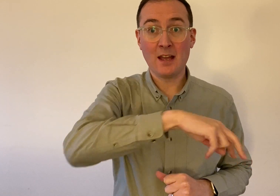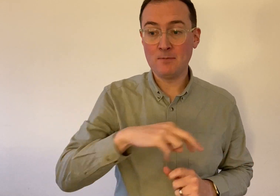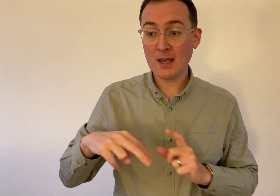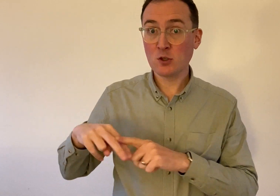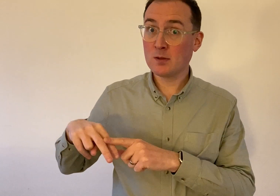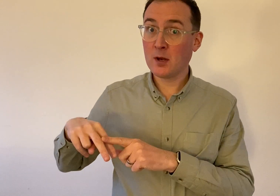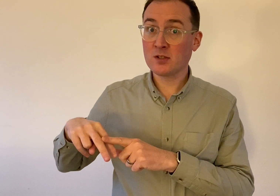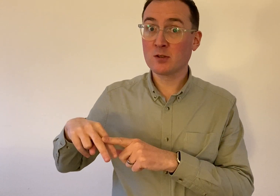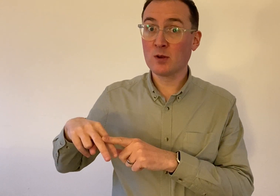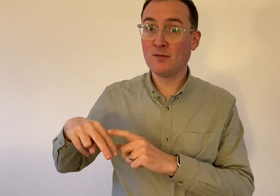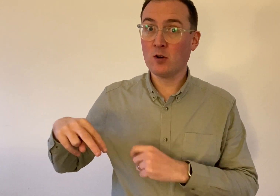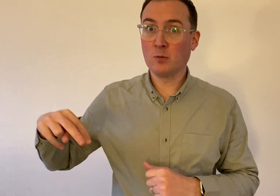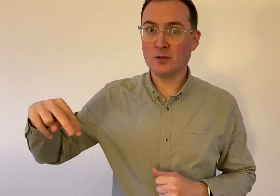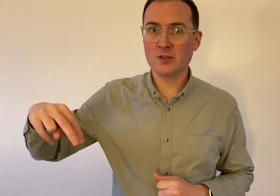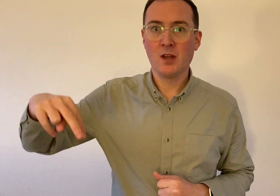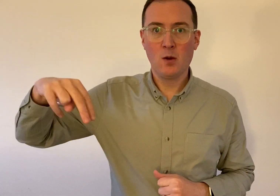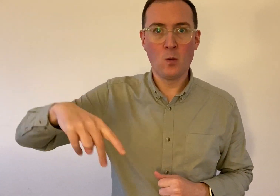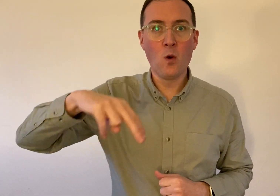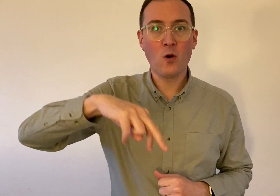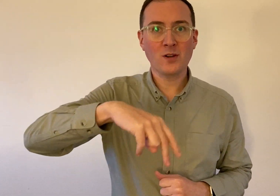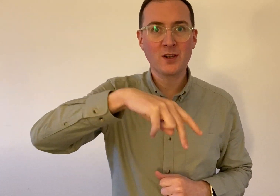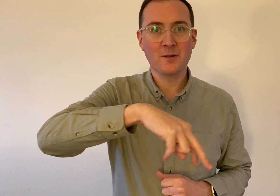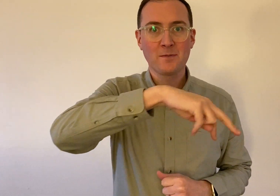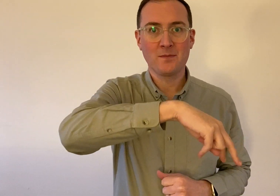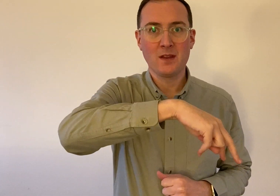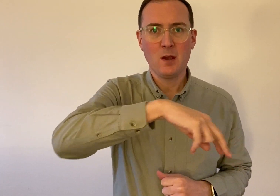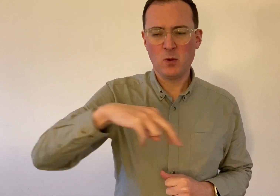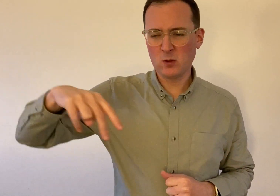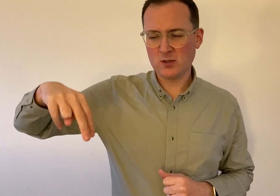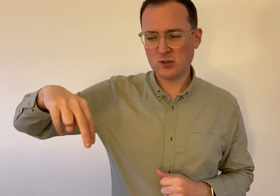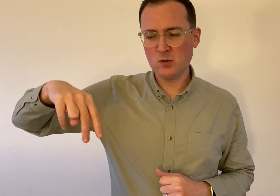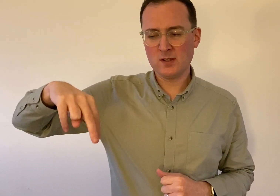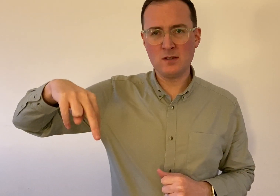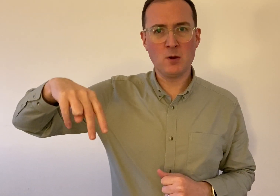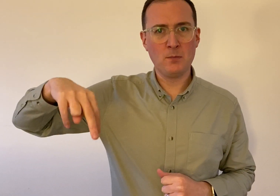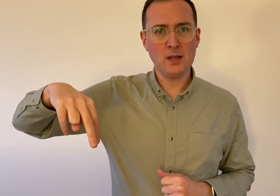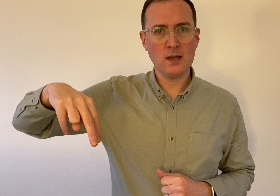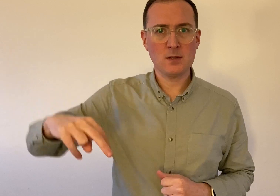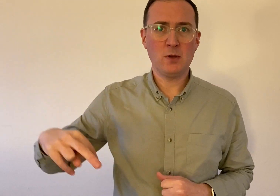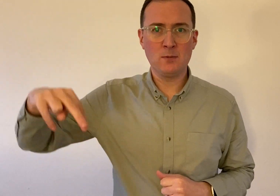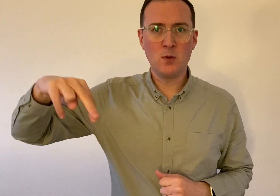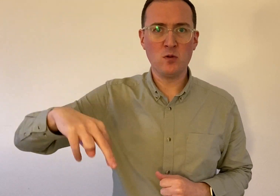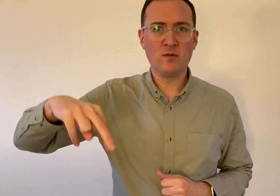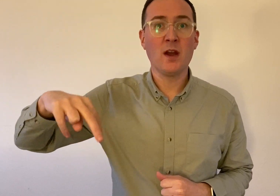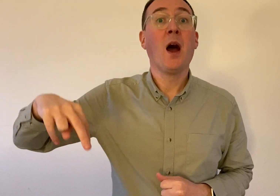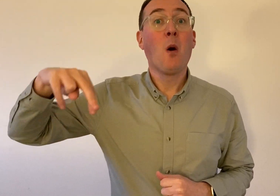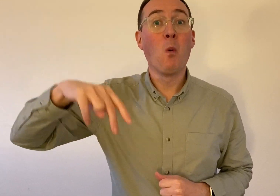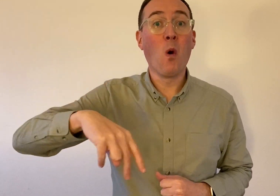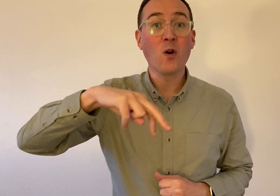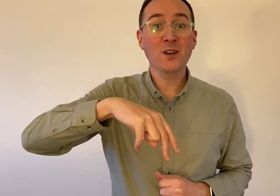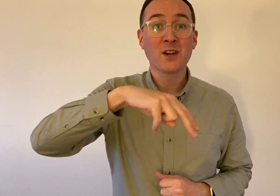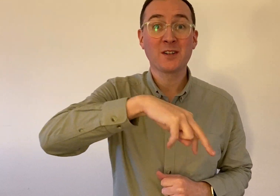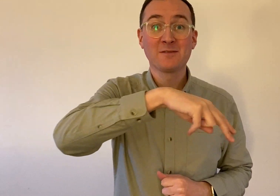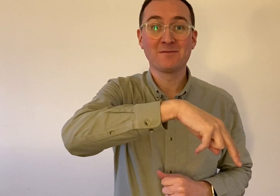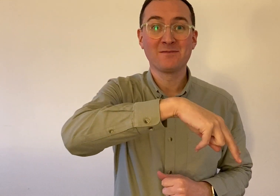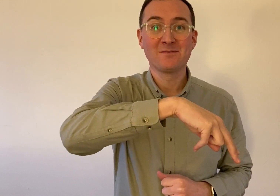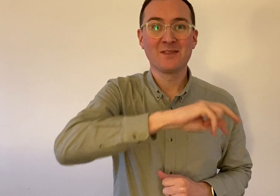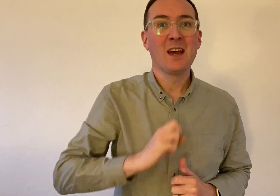make sure the person is going forwards. Walk. We don't just do it in one place, we move. Walk.